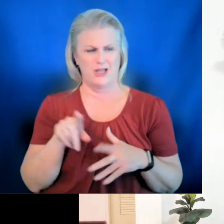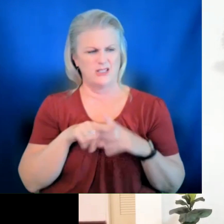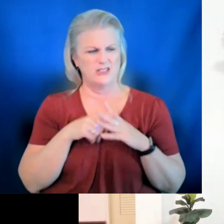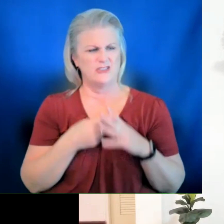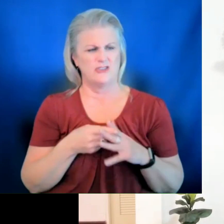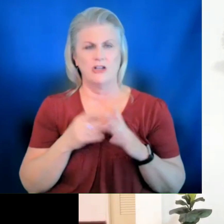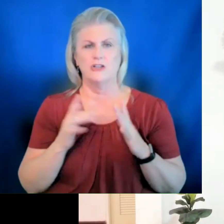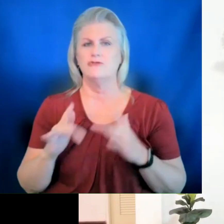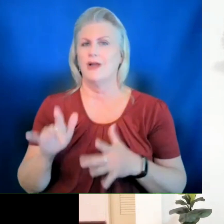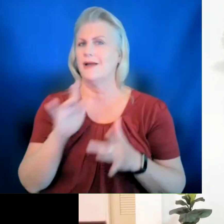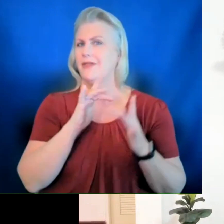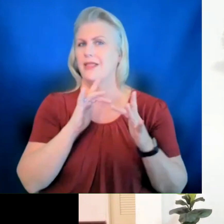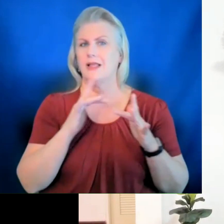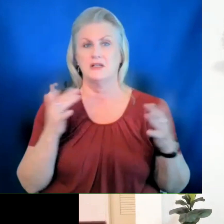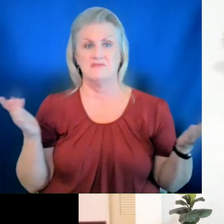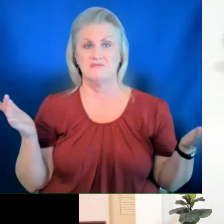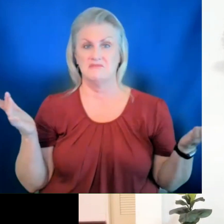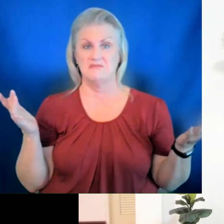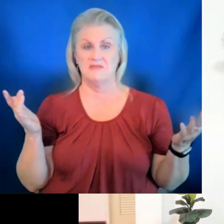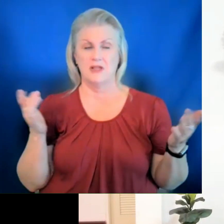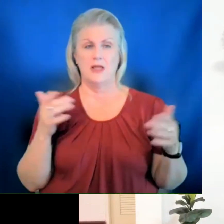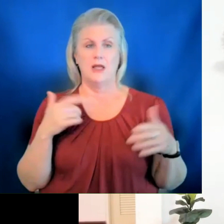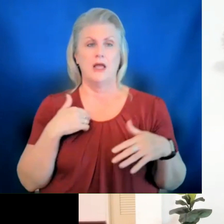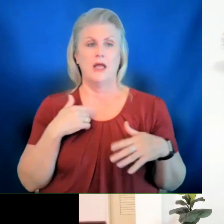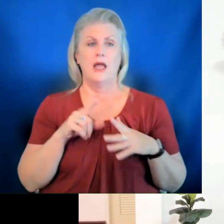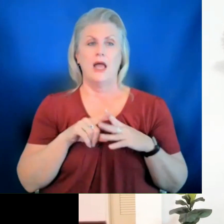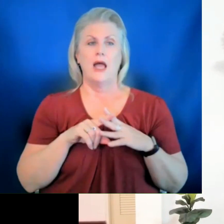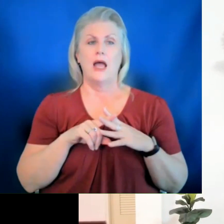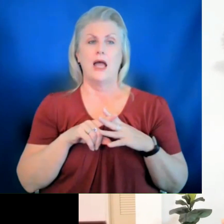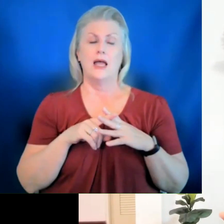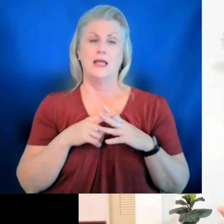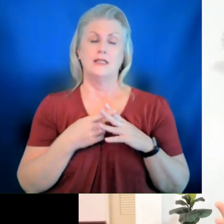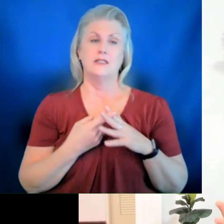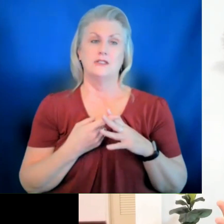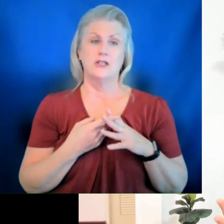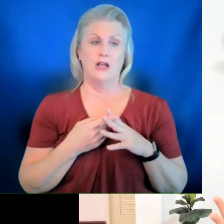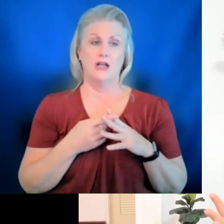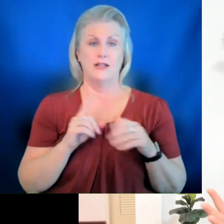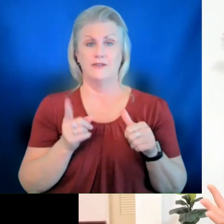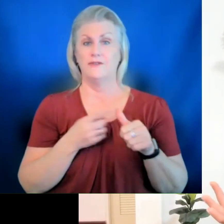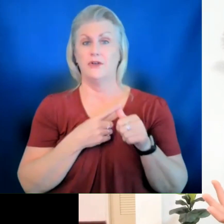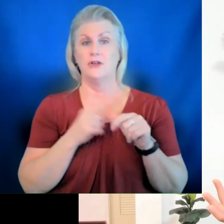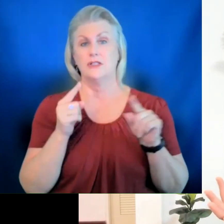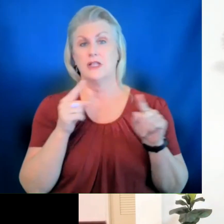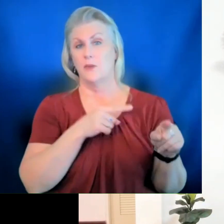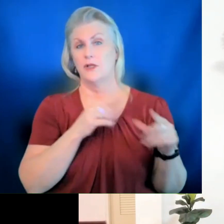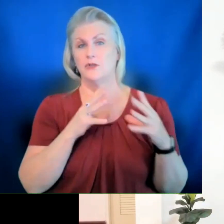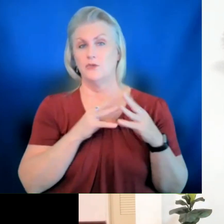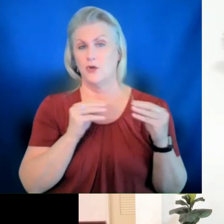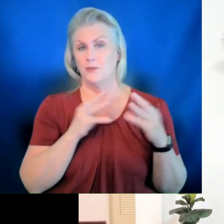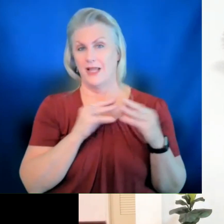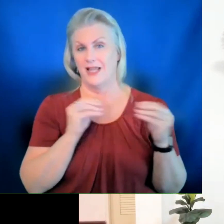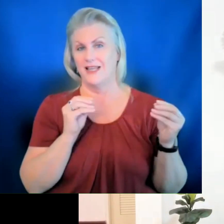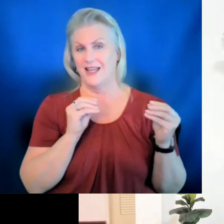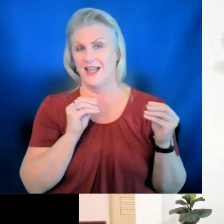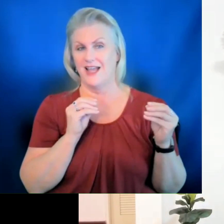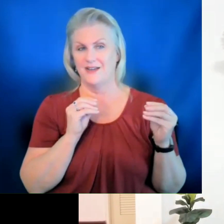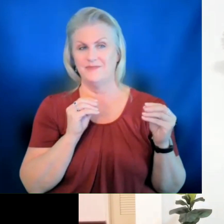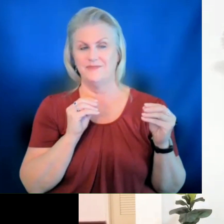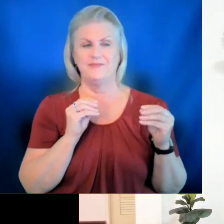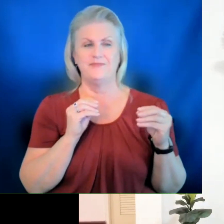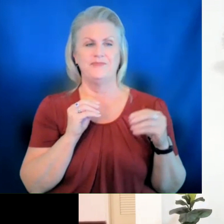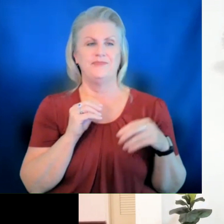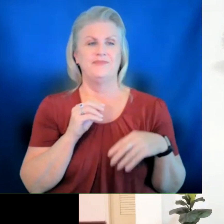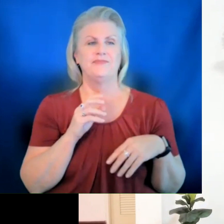back in November in 2022 and started traveling the world. And I started by first going